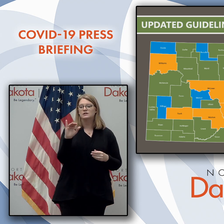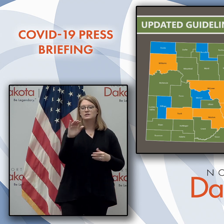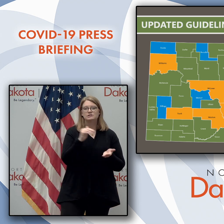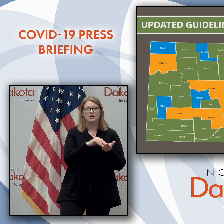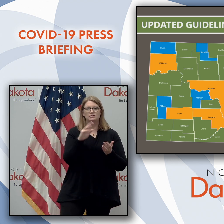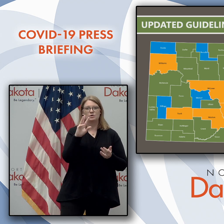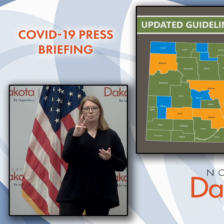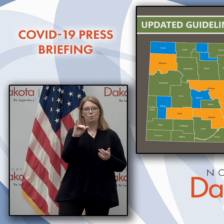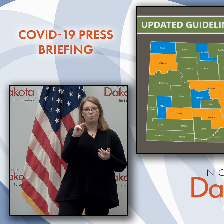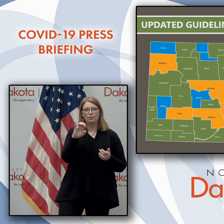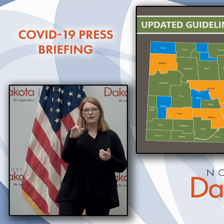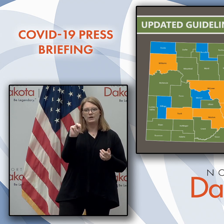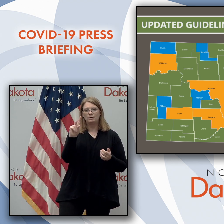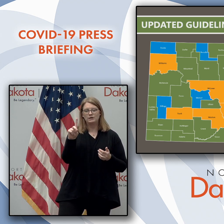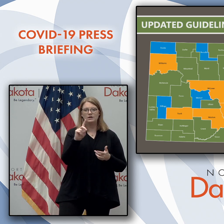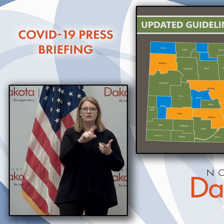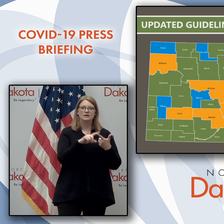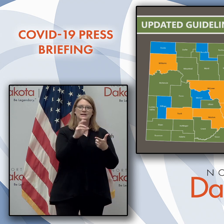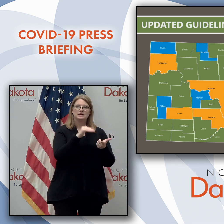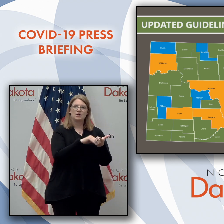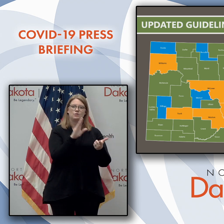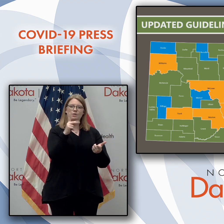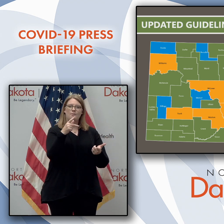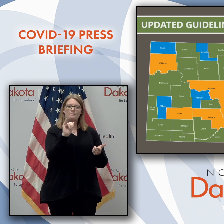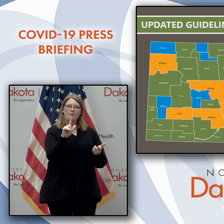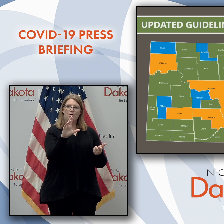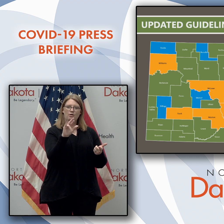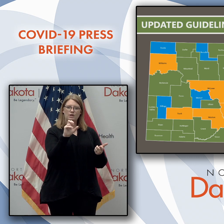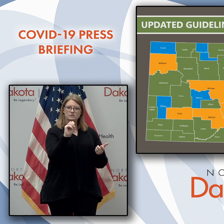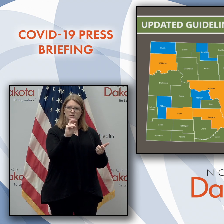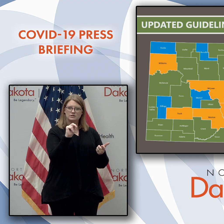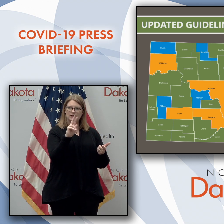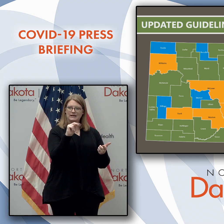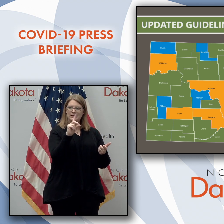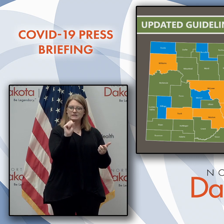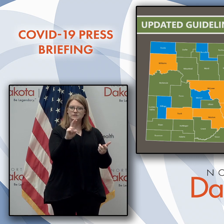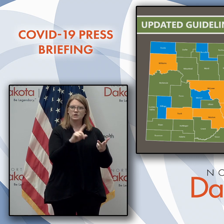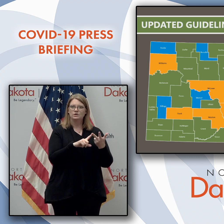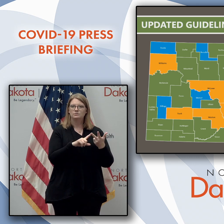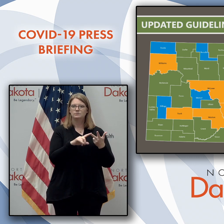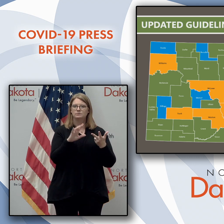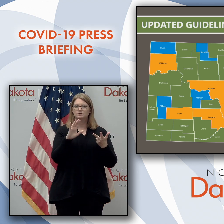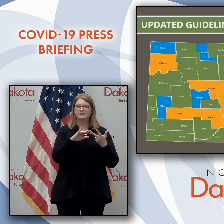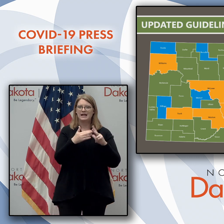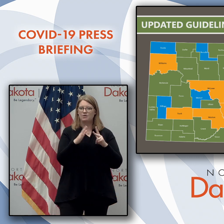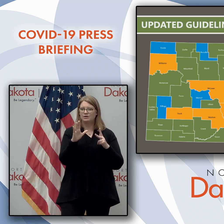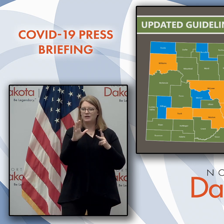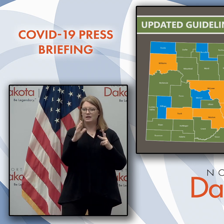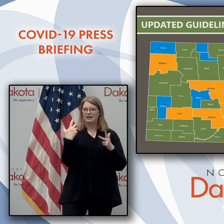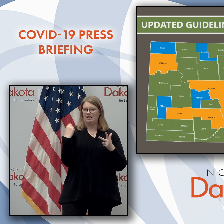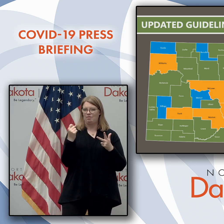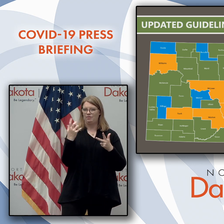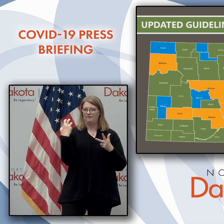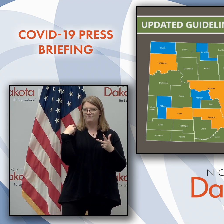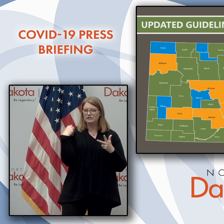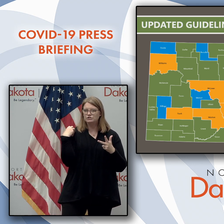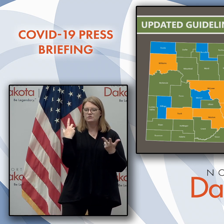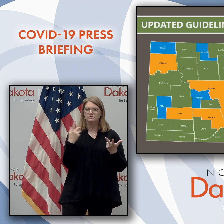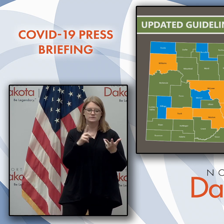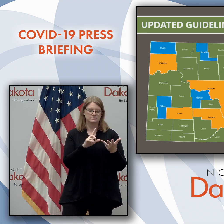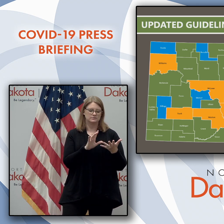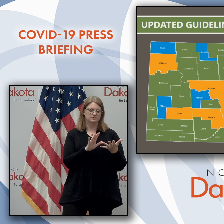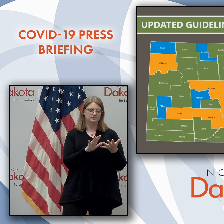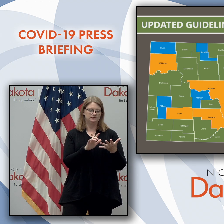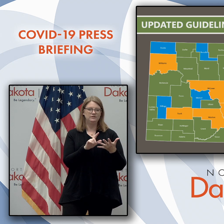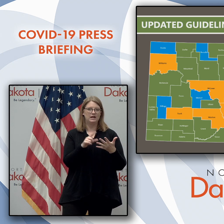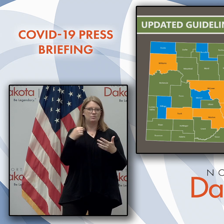UND, Dr. Paul Carson at NDSU, the North Dakota State Association of City and County Health Officials, with whom our staff